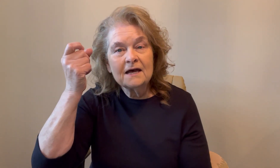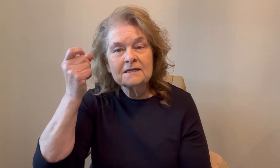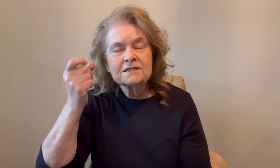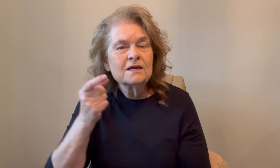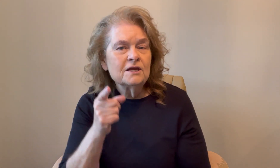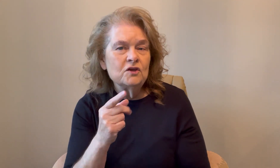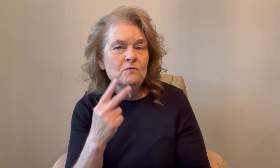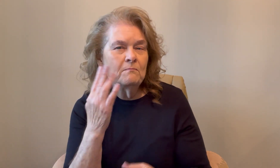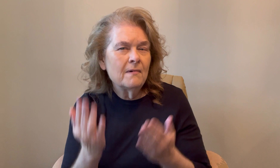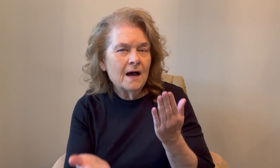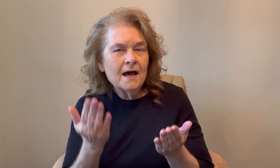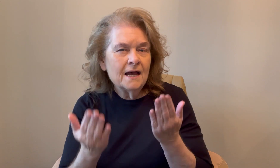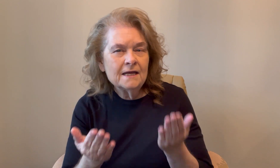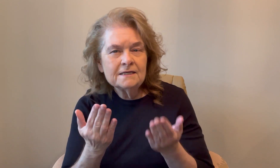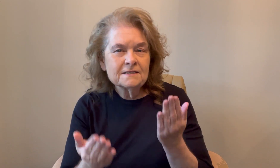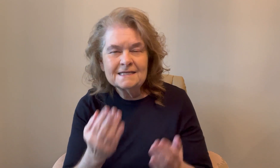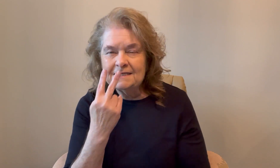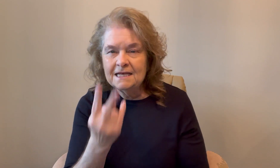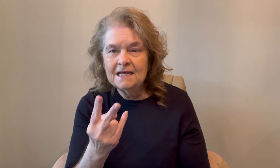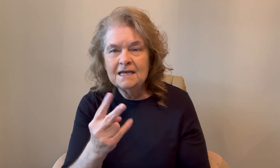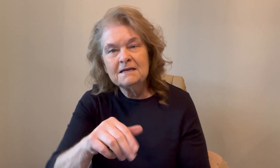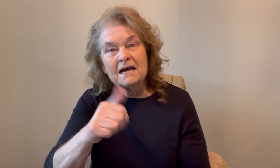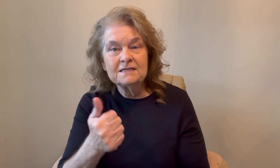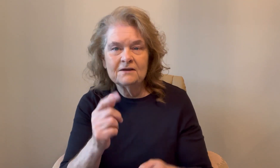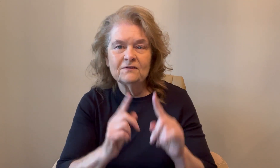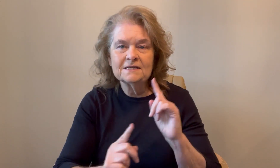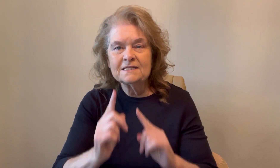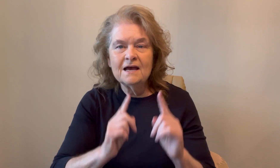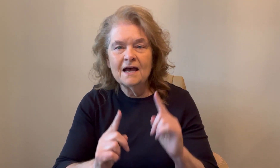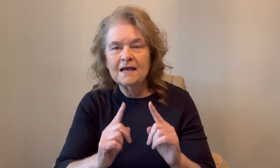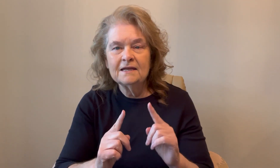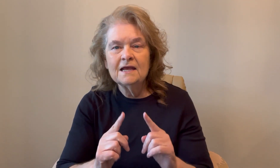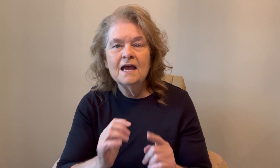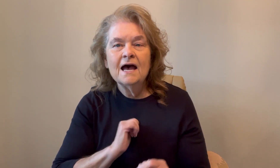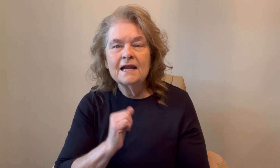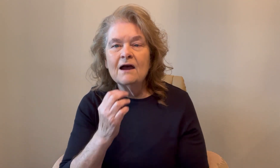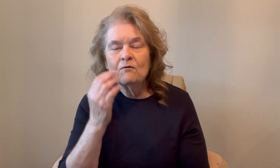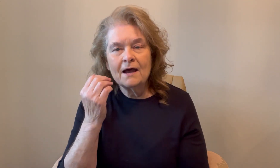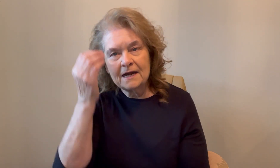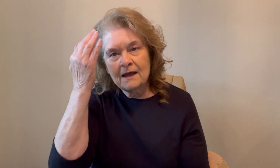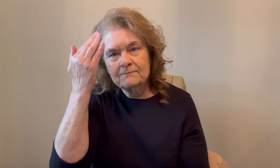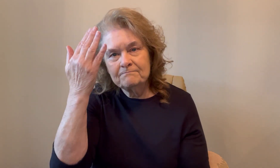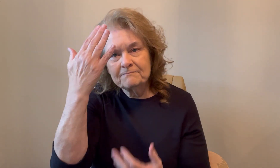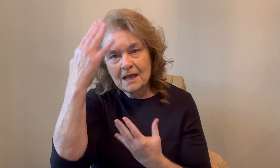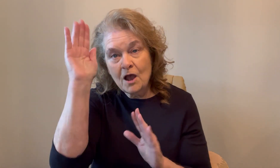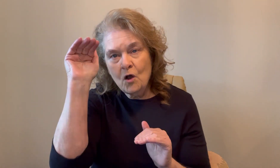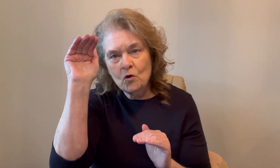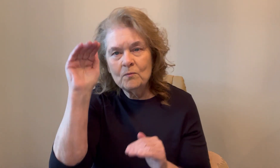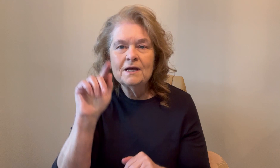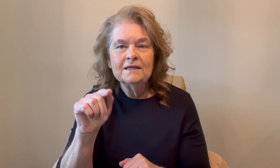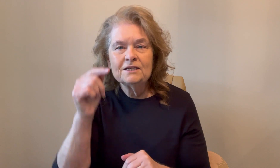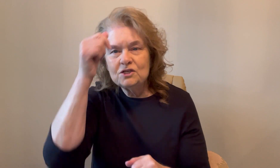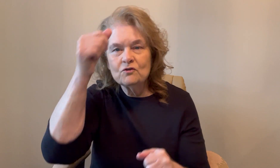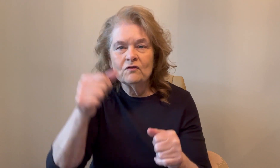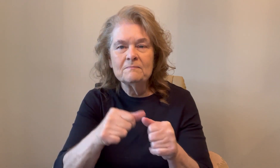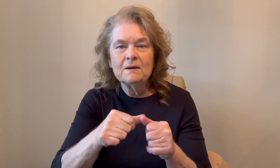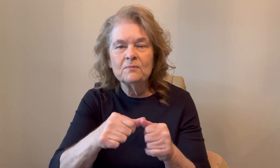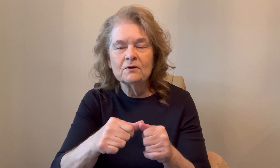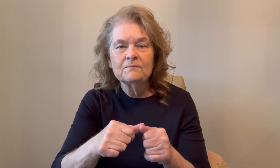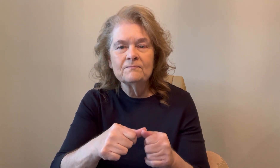because you might see a different sign, and I hope that you can remember